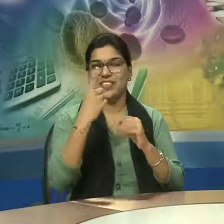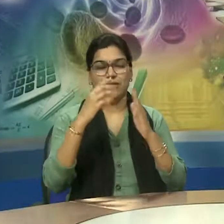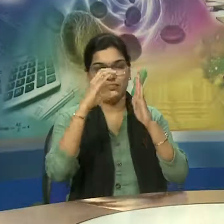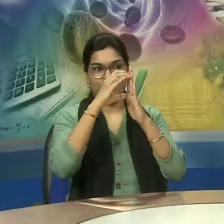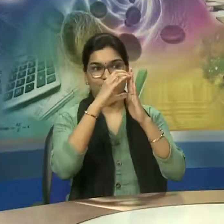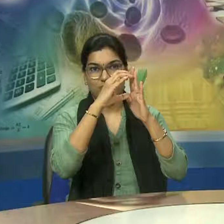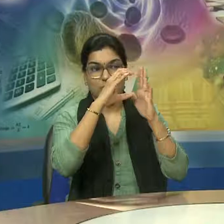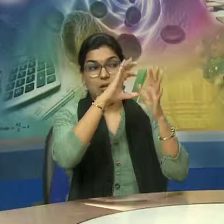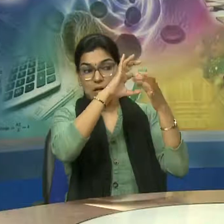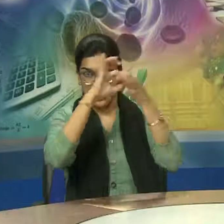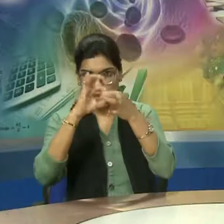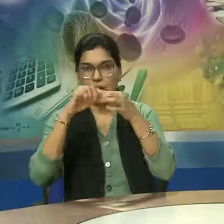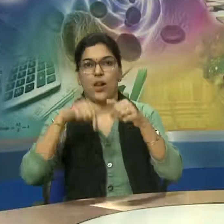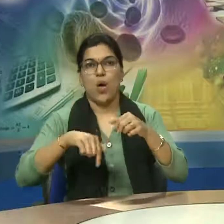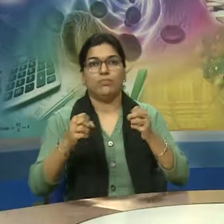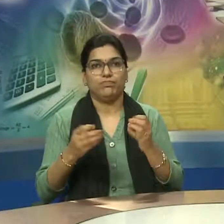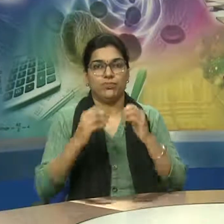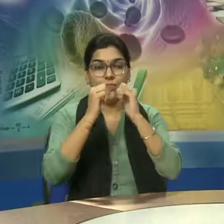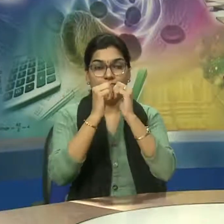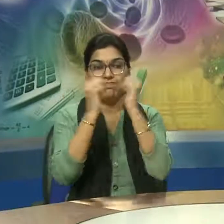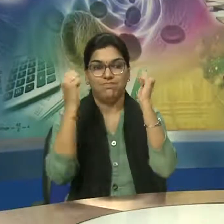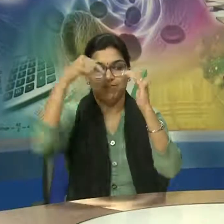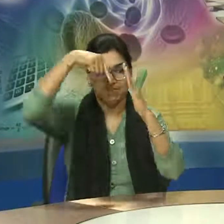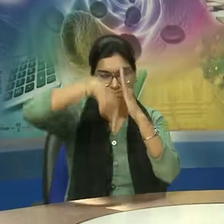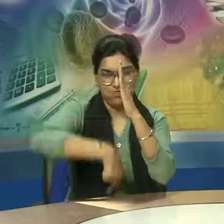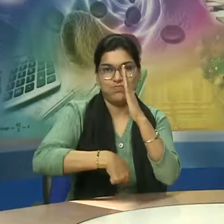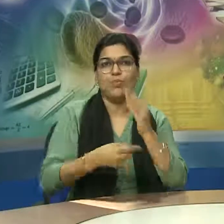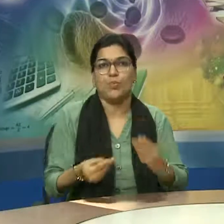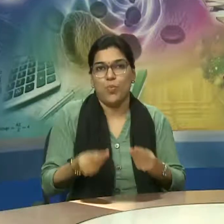Now, the first stanza of the poem.